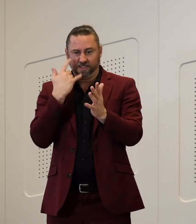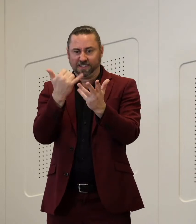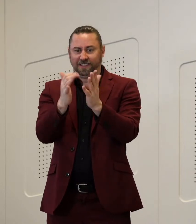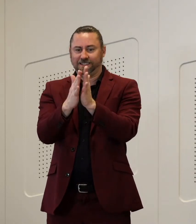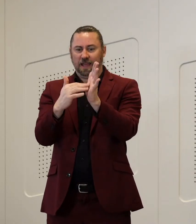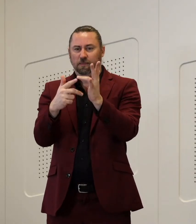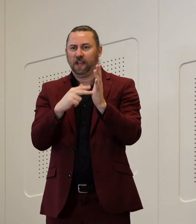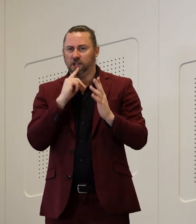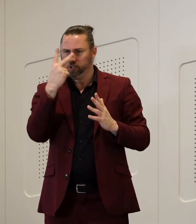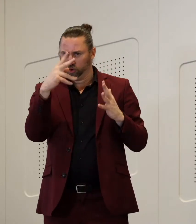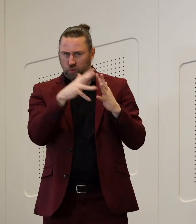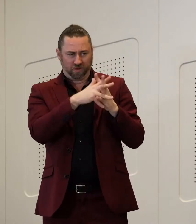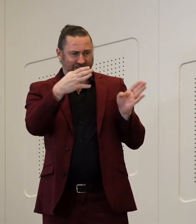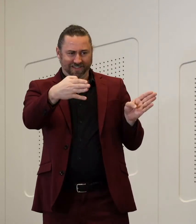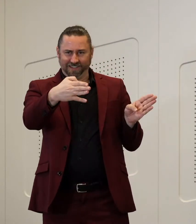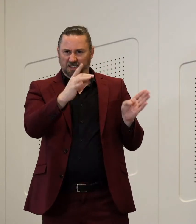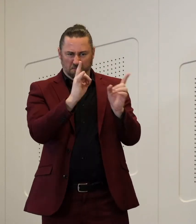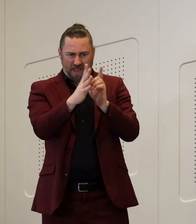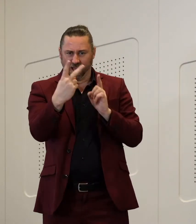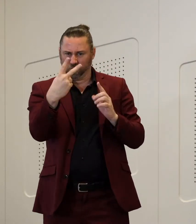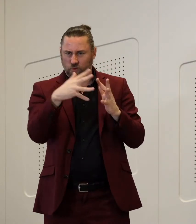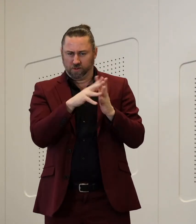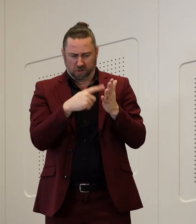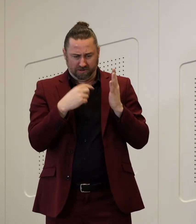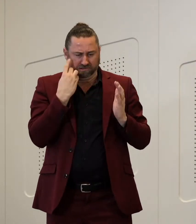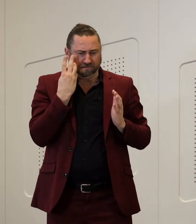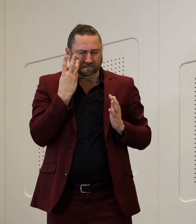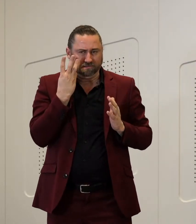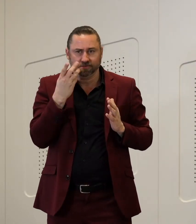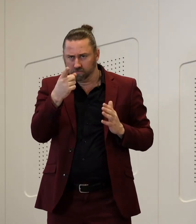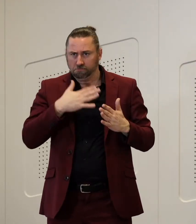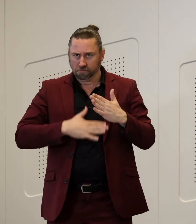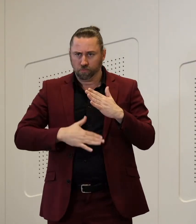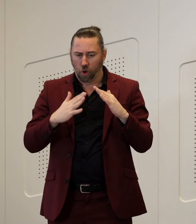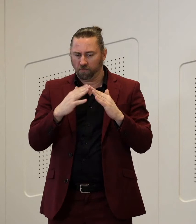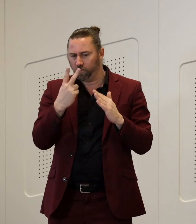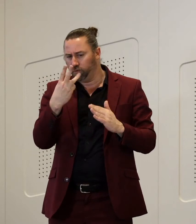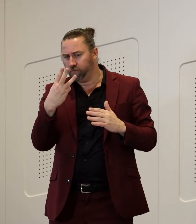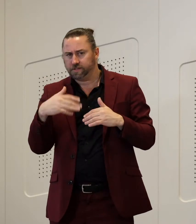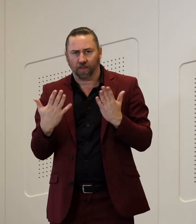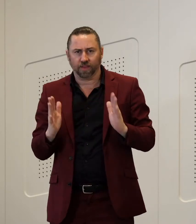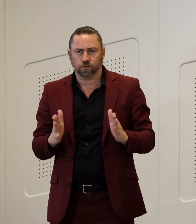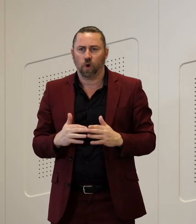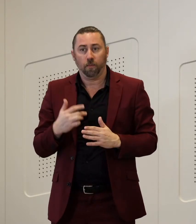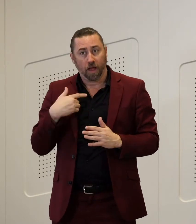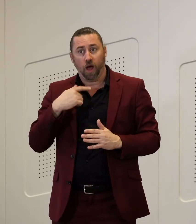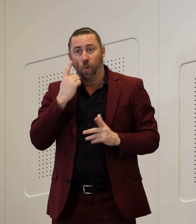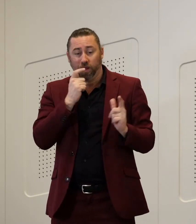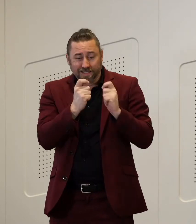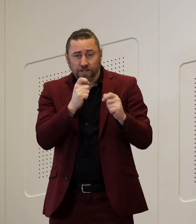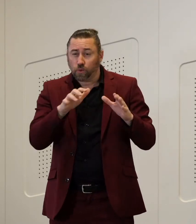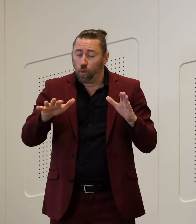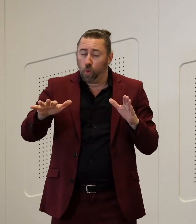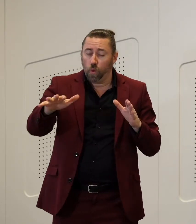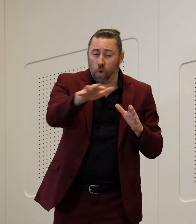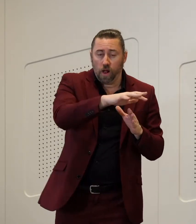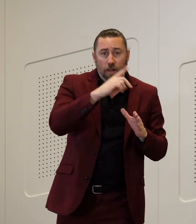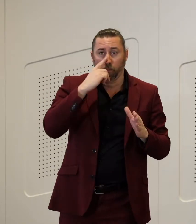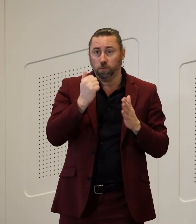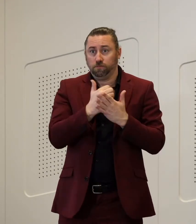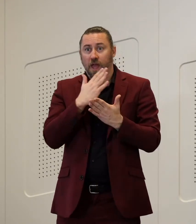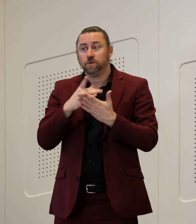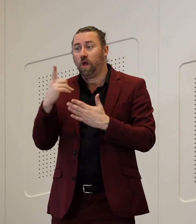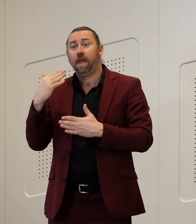or Monday. But it really is important we get the test done and we get those results to see if there is any further